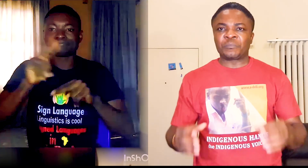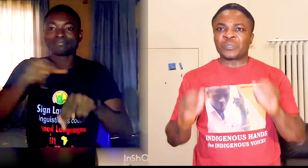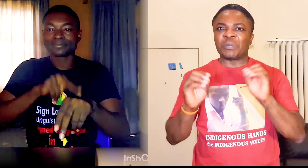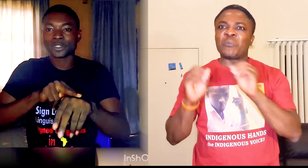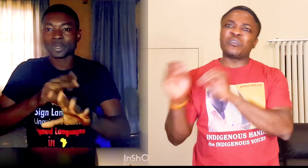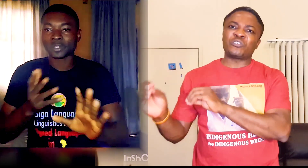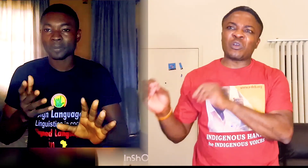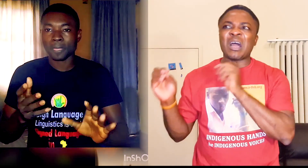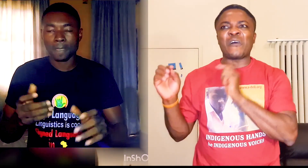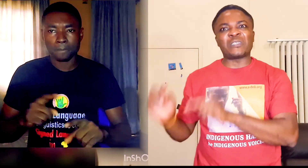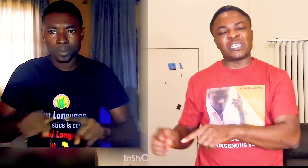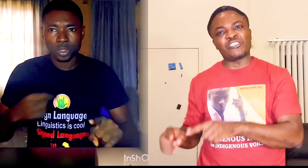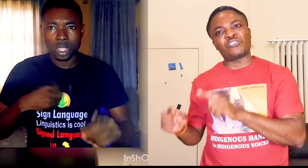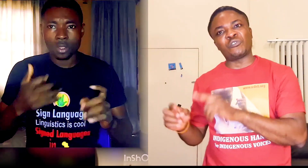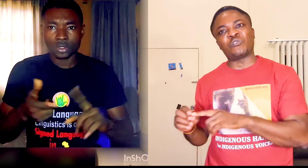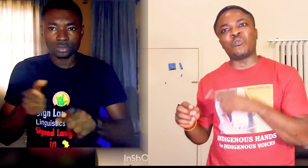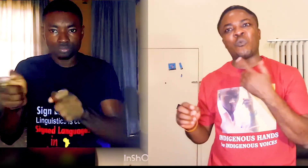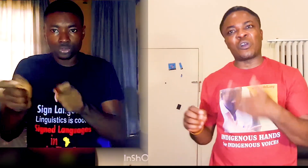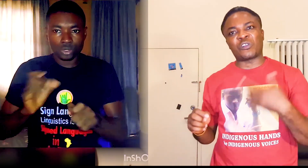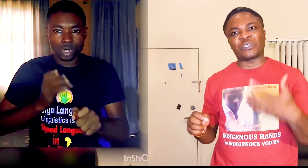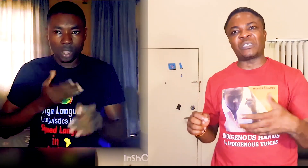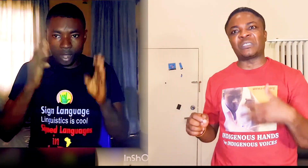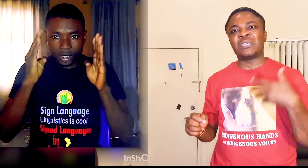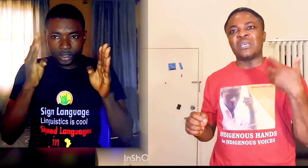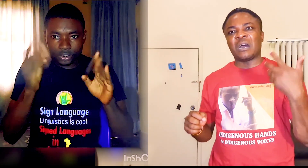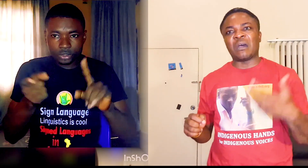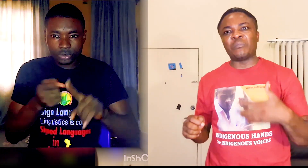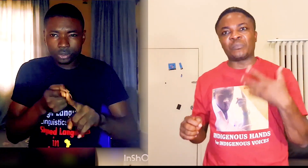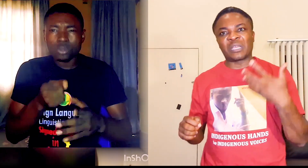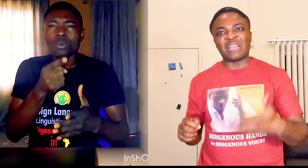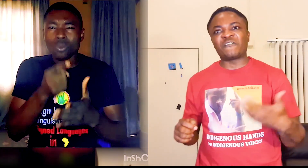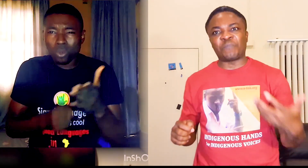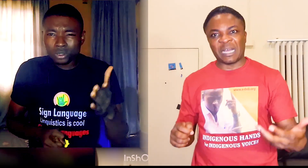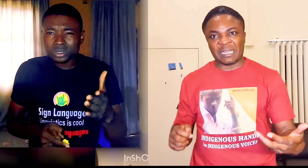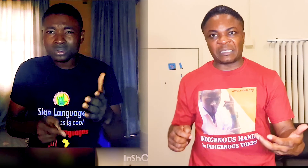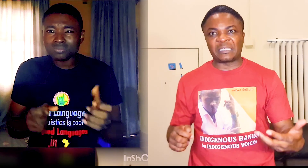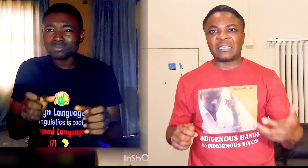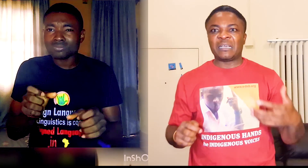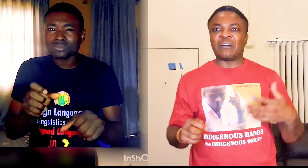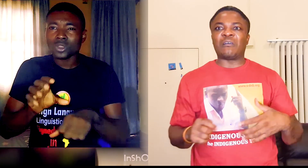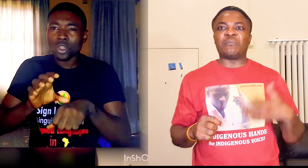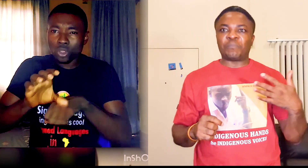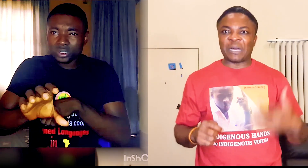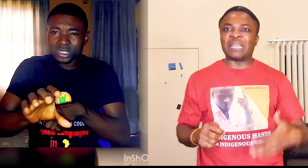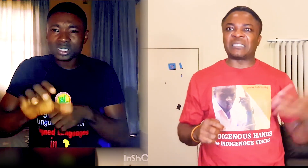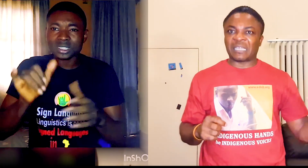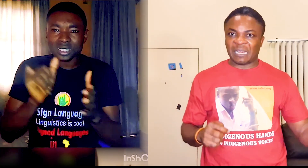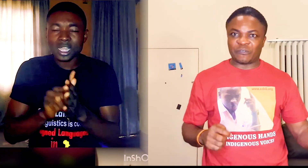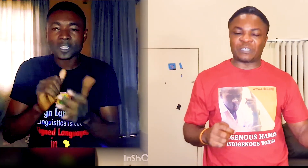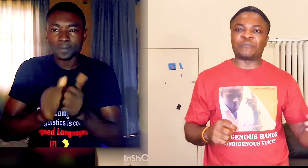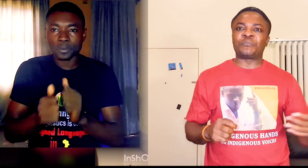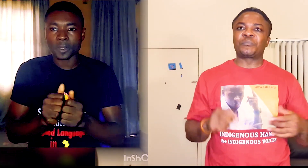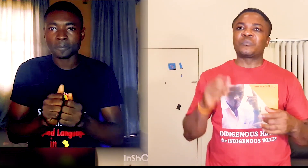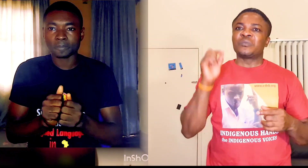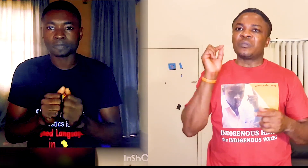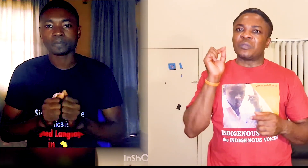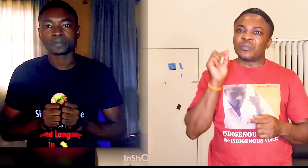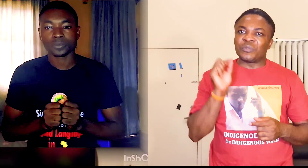again. But I want to draw our attention to what causes cleft palate or palate